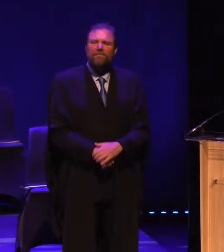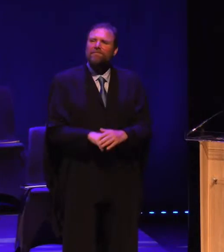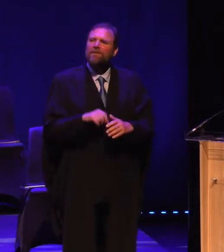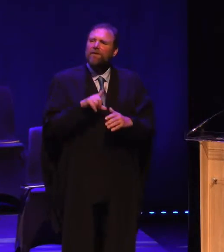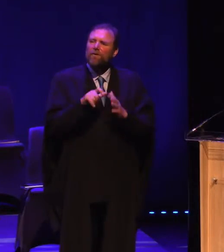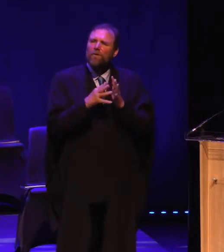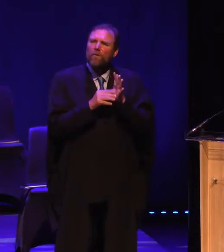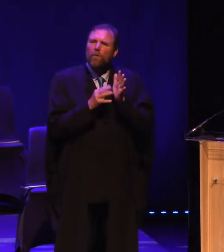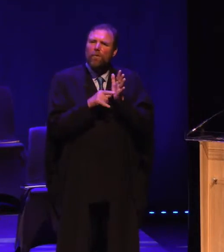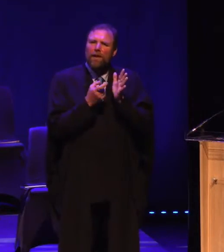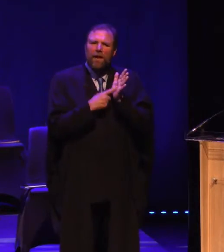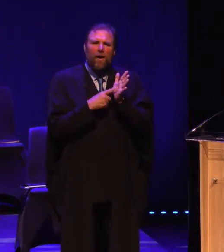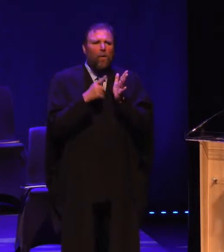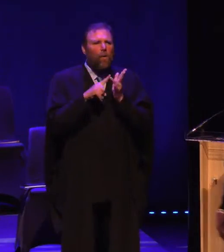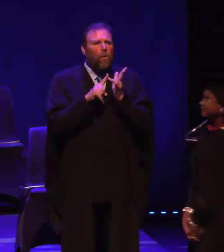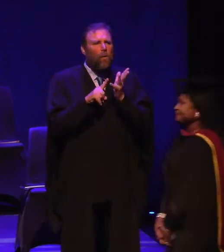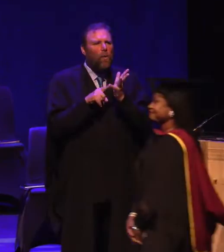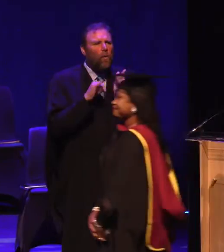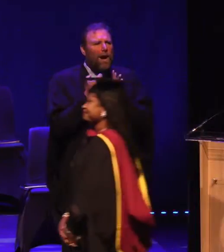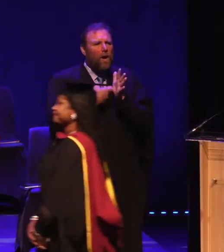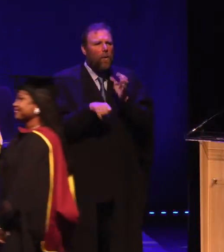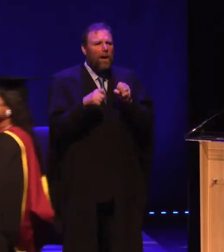Fumilayo Ajoke Uwagwe.